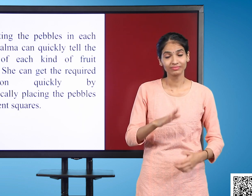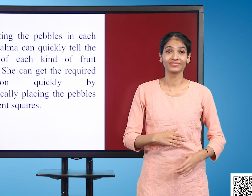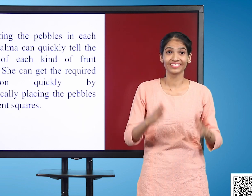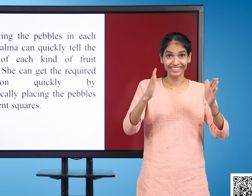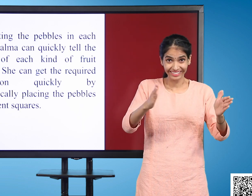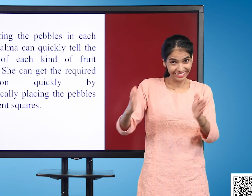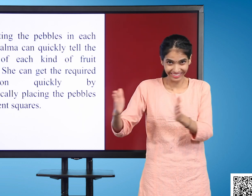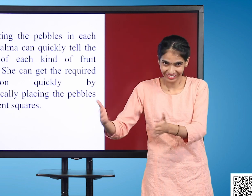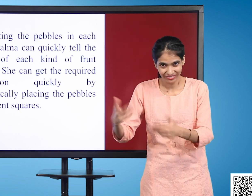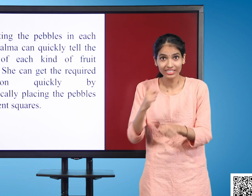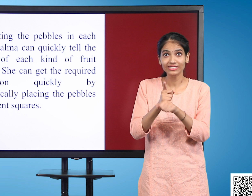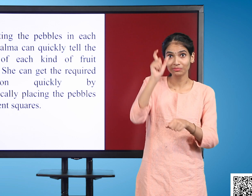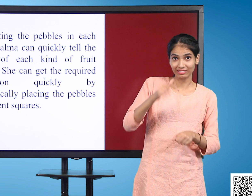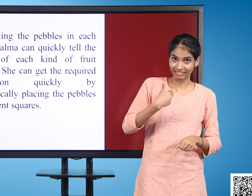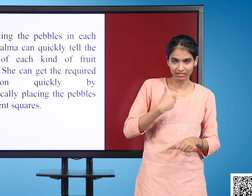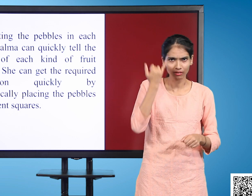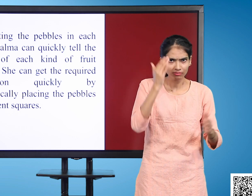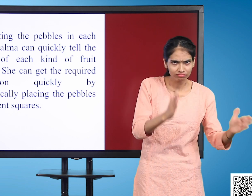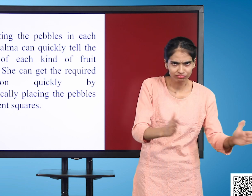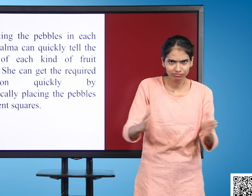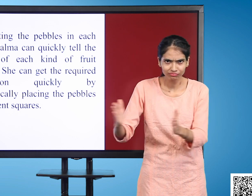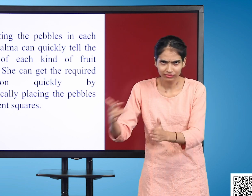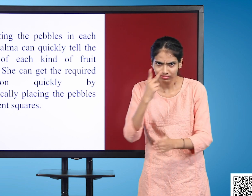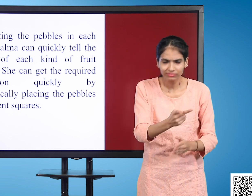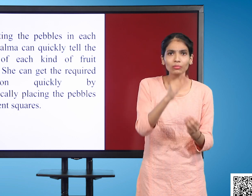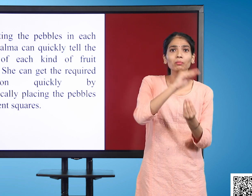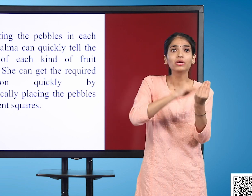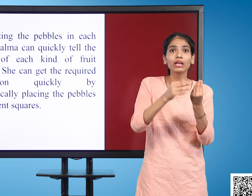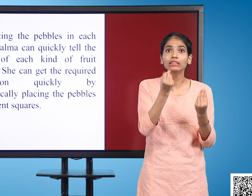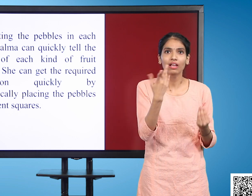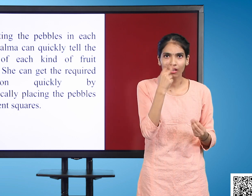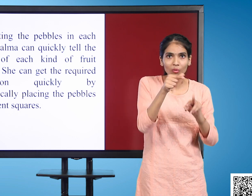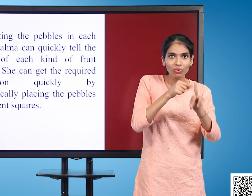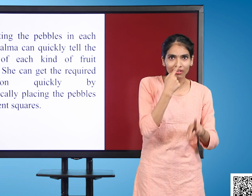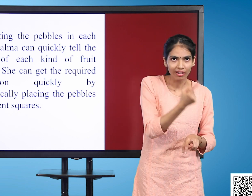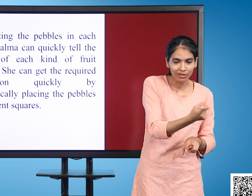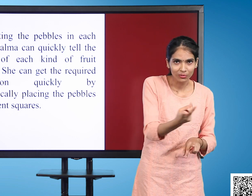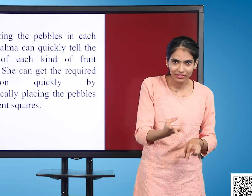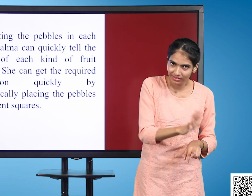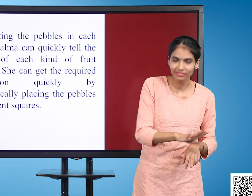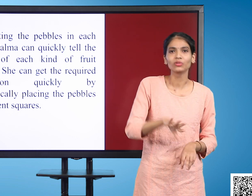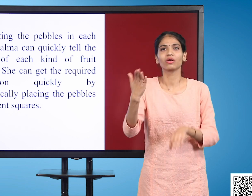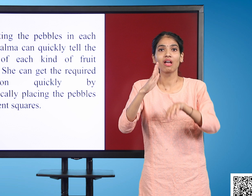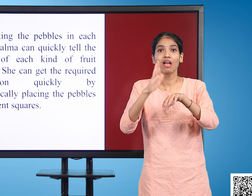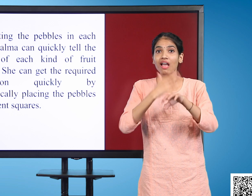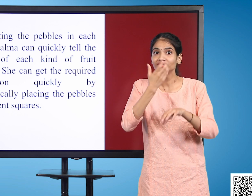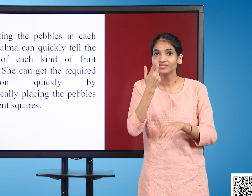By counting the pebbles in each square, Salma can quickly tell the number of each kind of fruit required. She can get